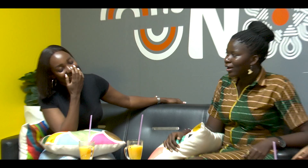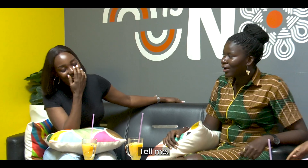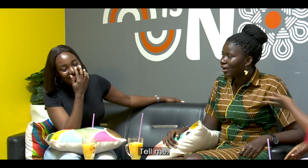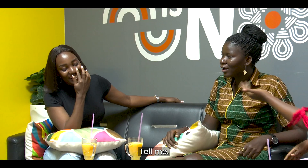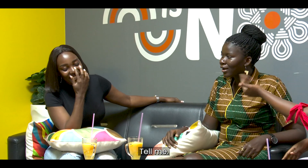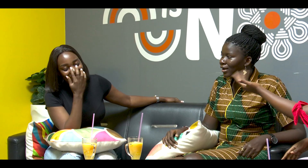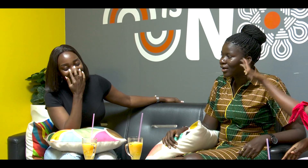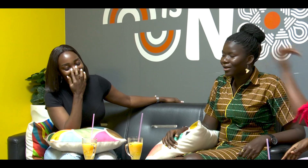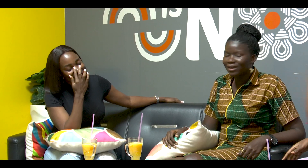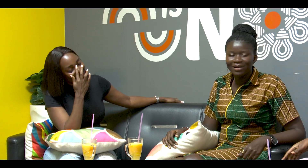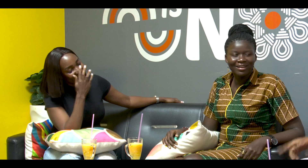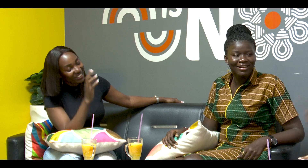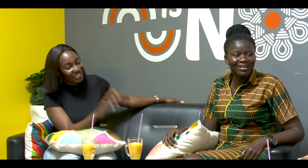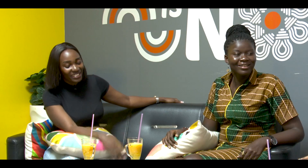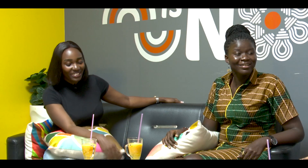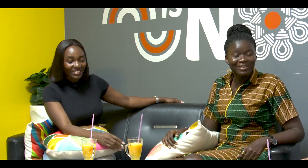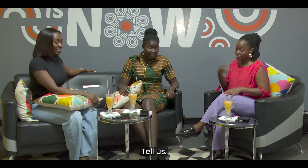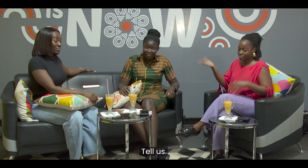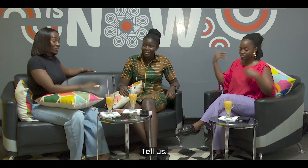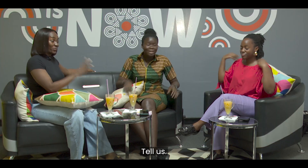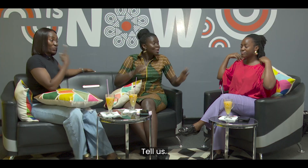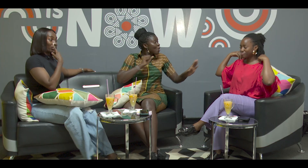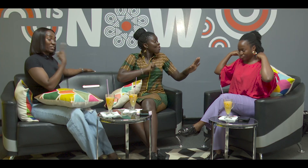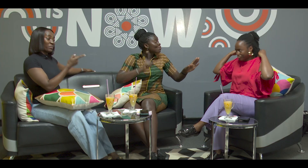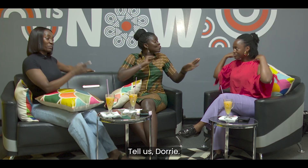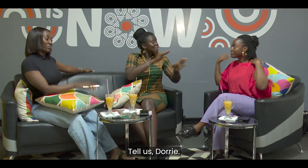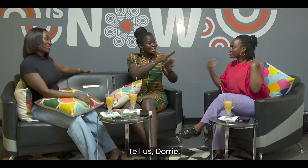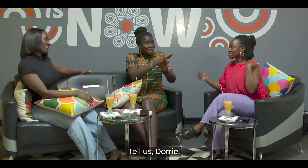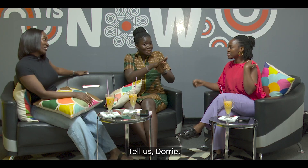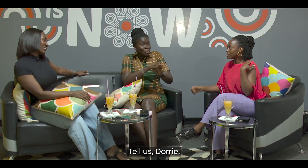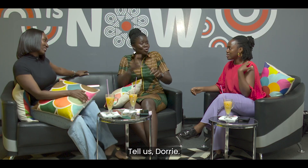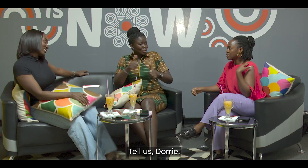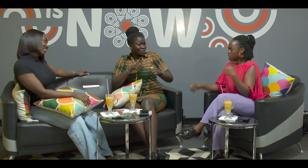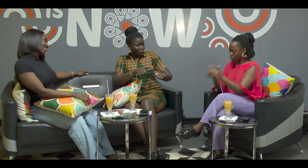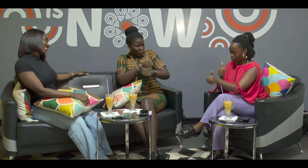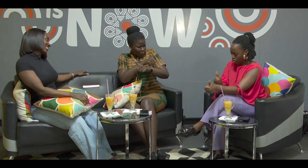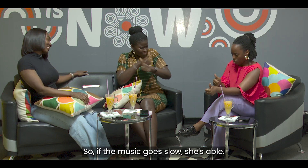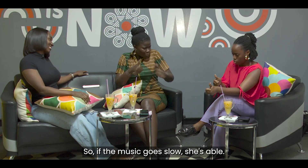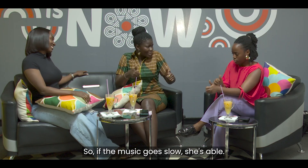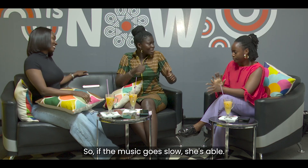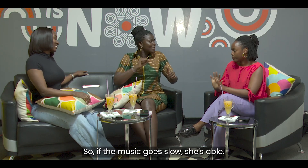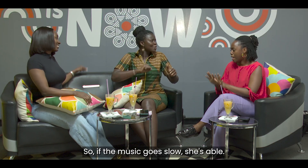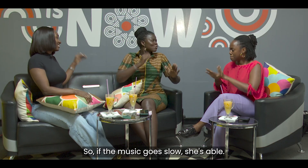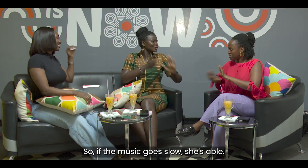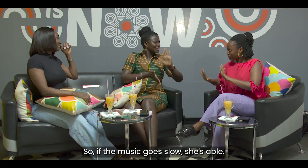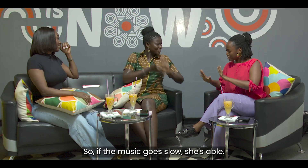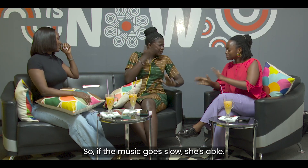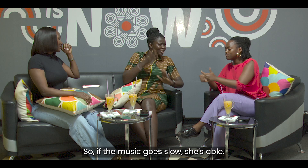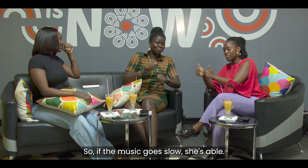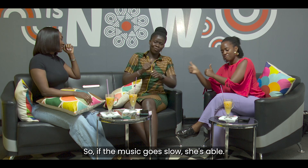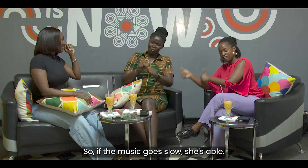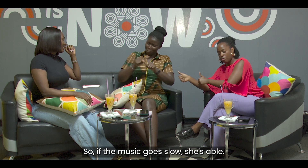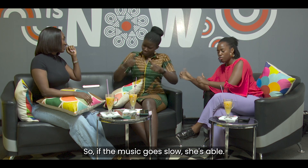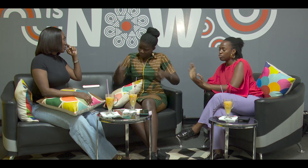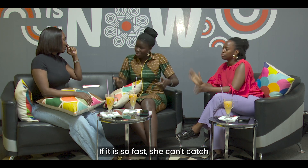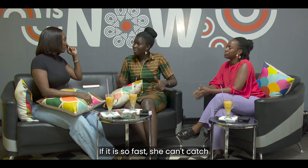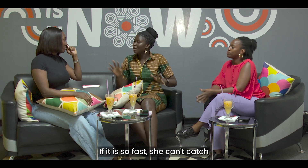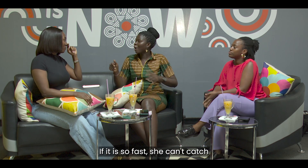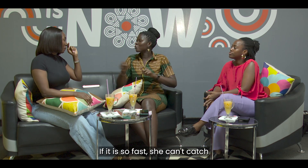me. Tell us, Doreen. So if the music goes slow, she's able. If it is so fast,